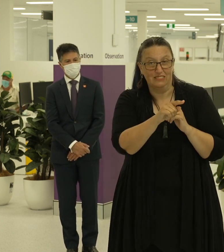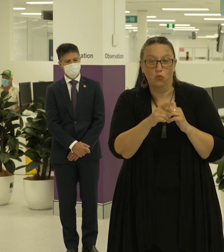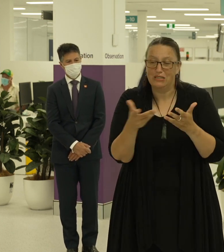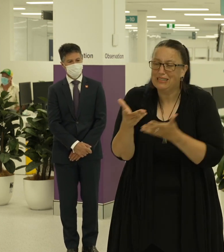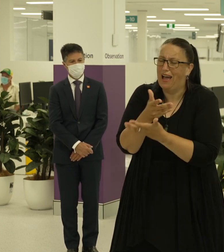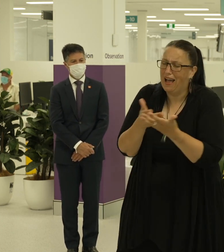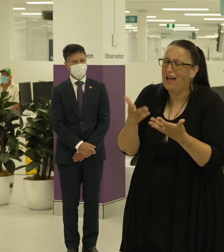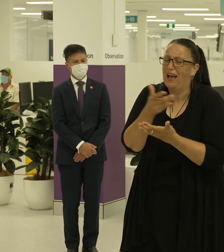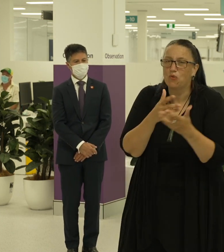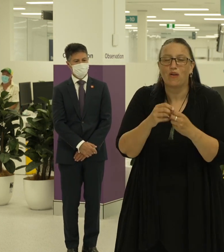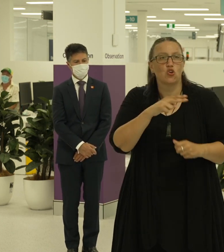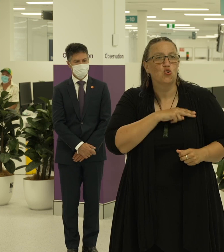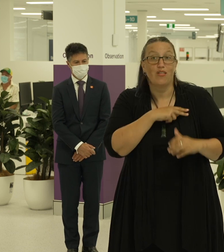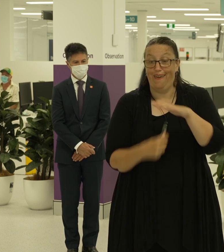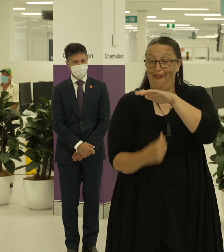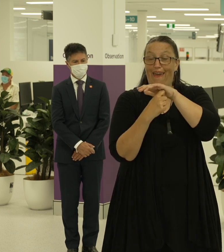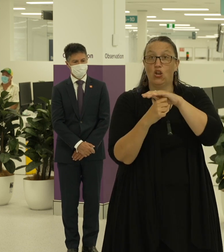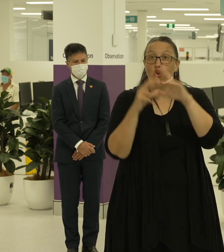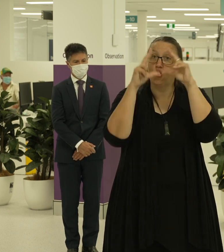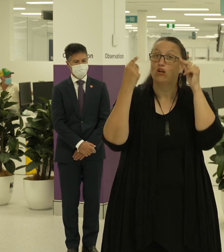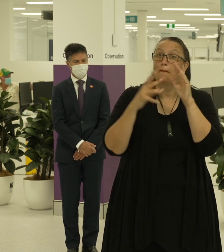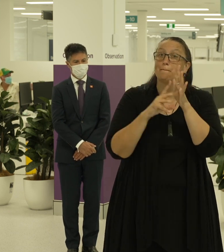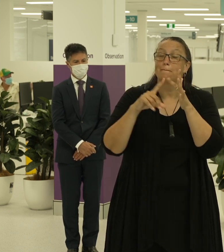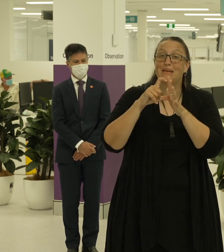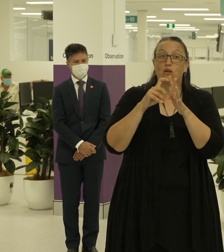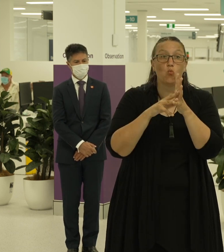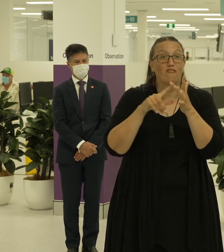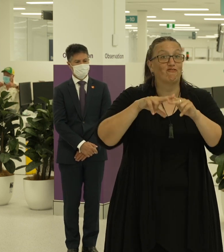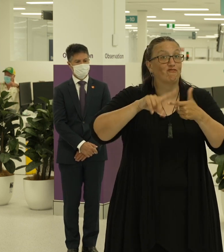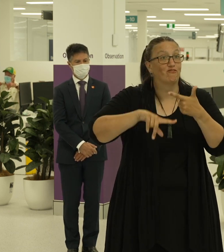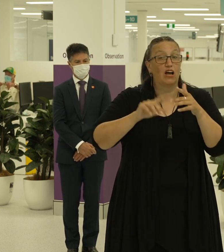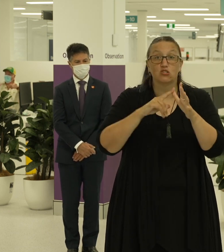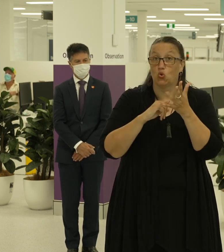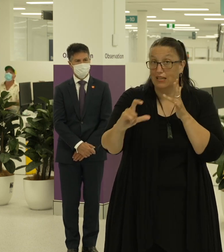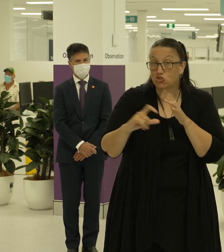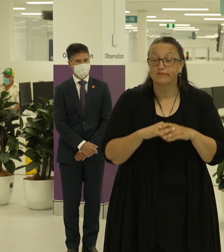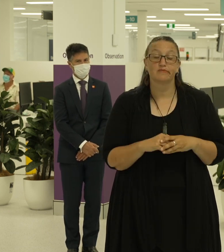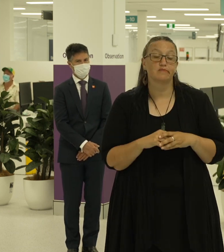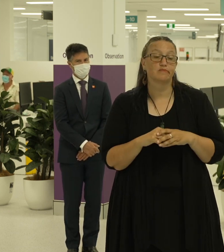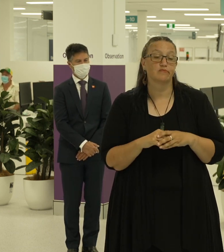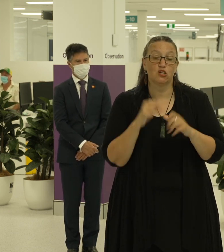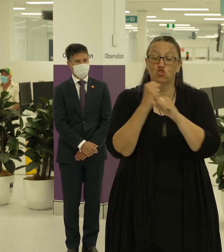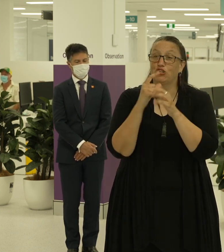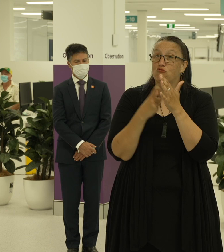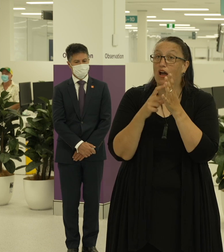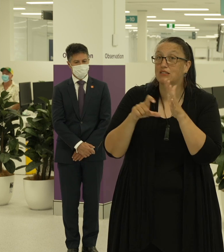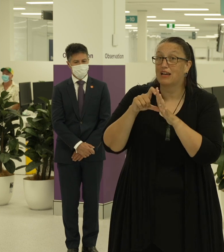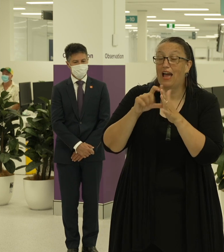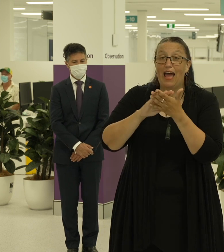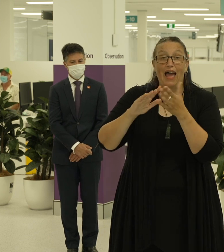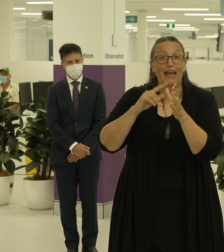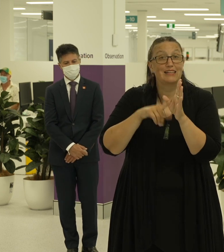it with the head of the Nurses and Midwives Association, Brett Holmes. We've discussed it with Gerard Hayes from the